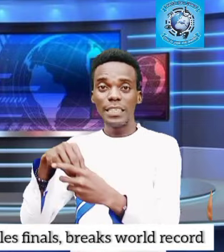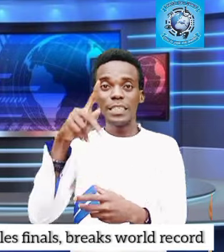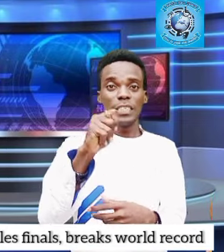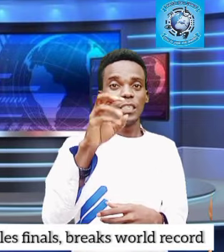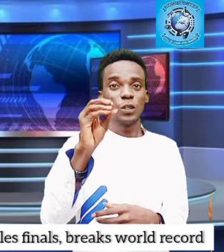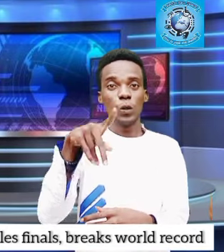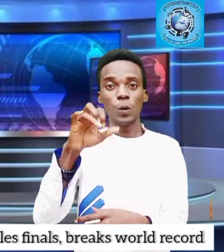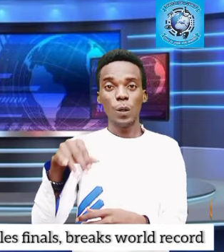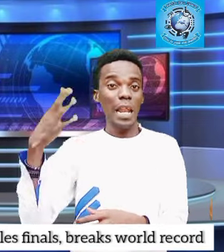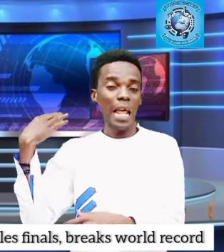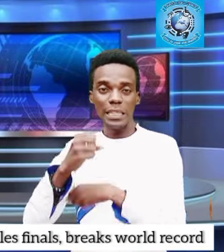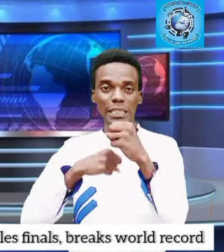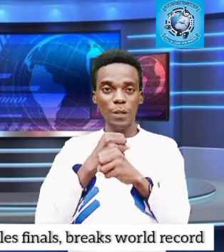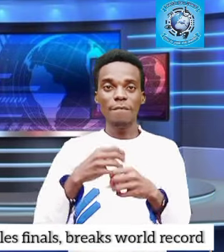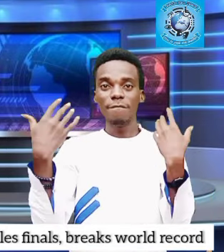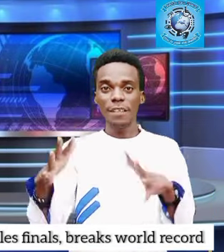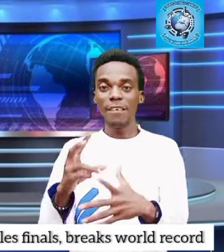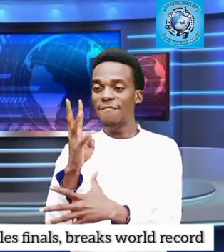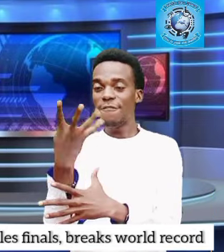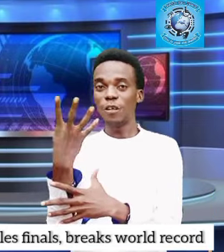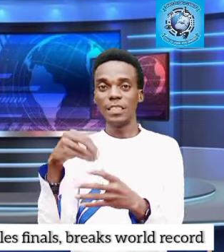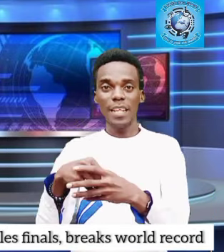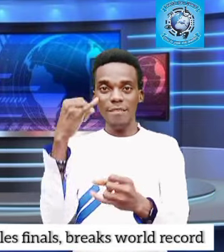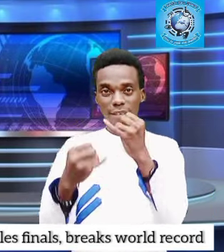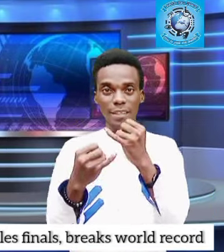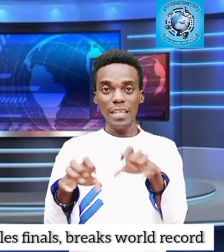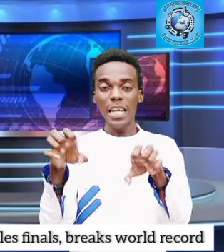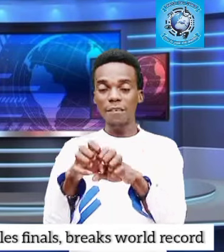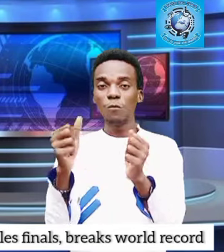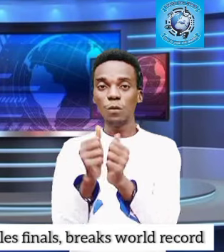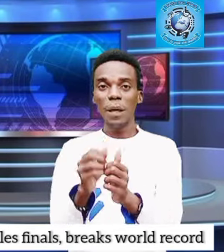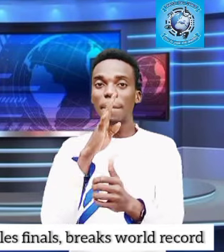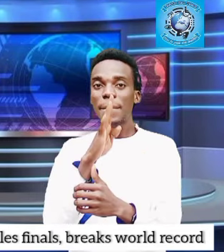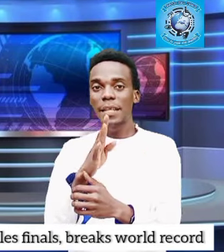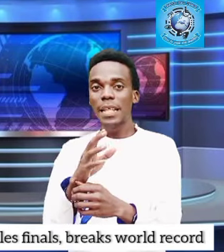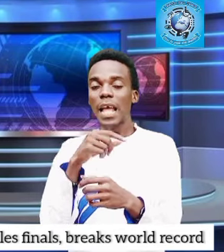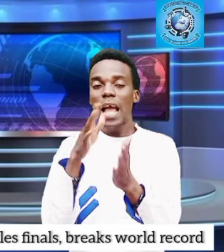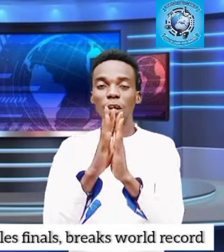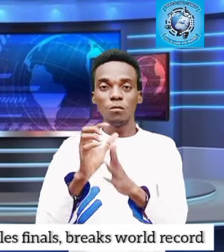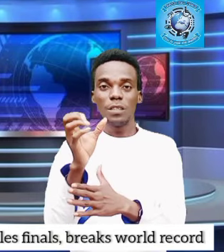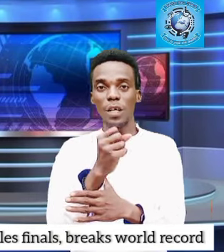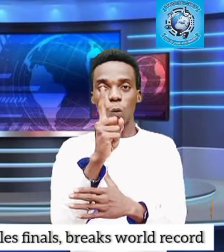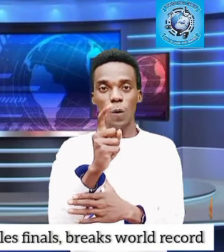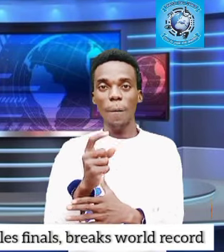finished 4th in the final, despite being touted to take one of the medals.